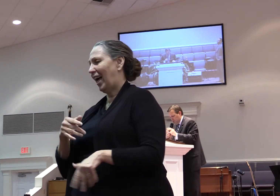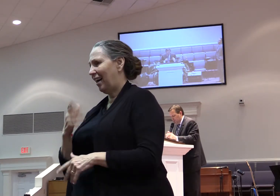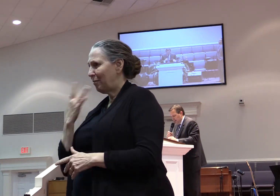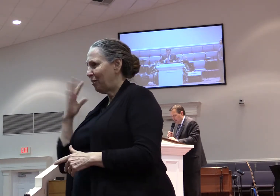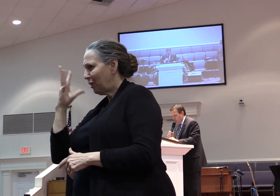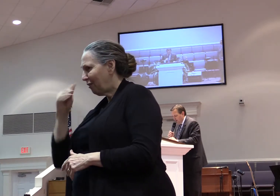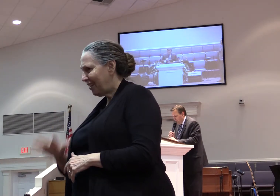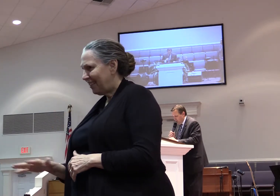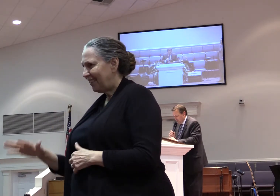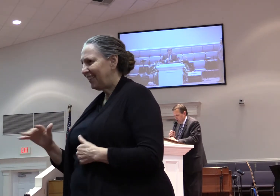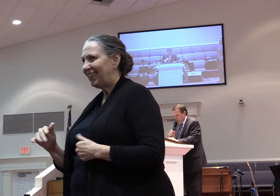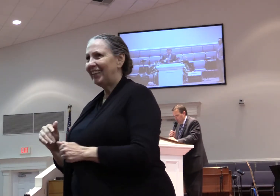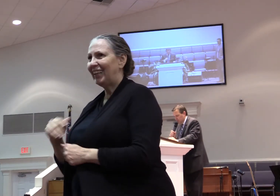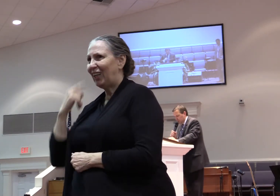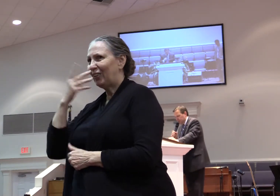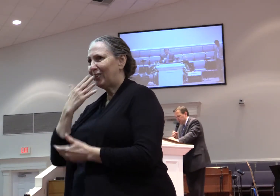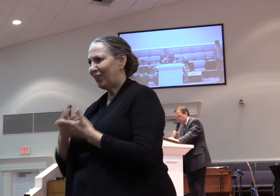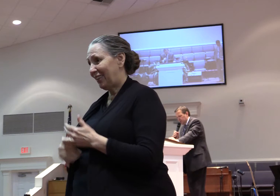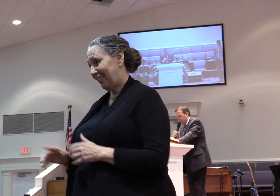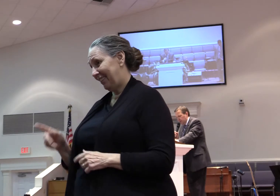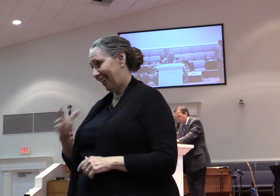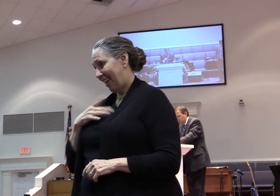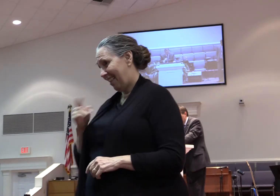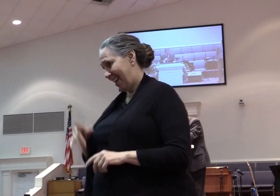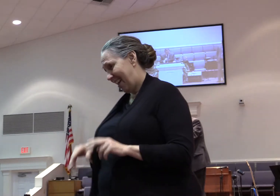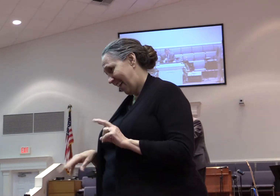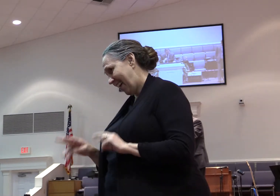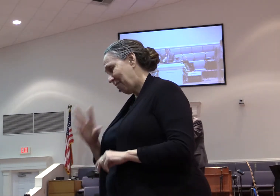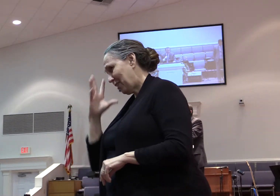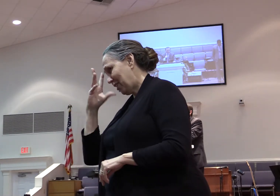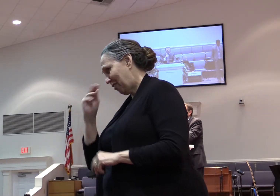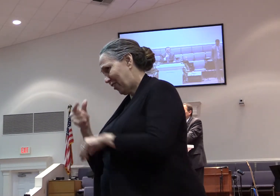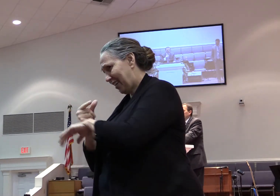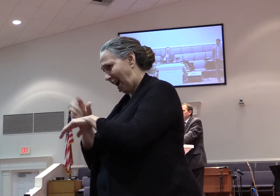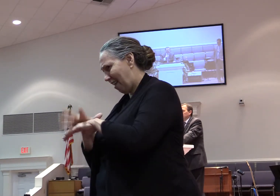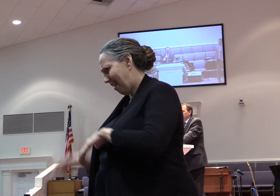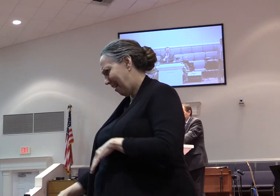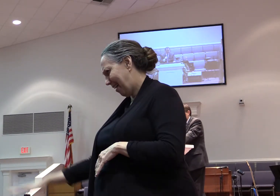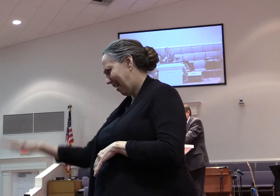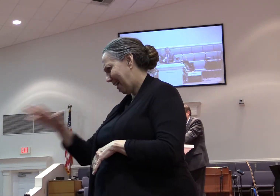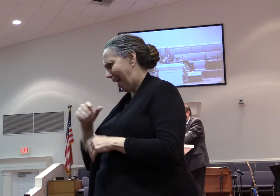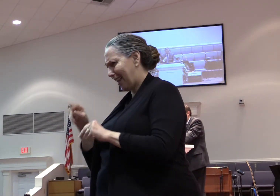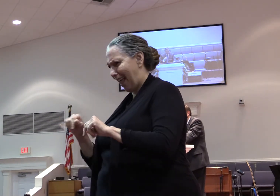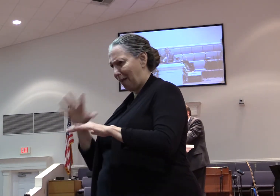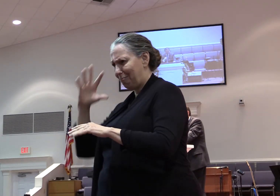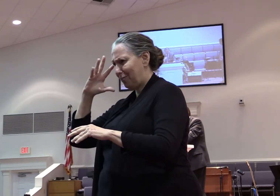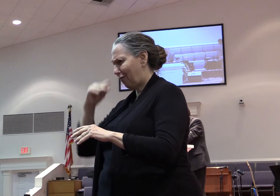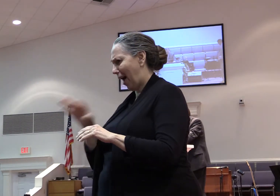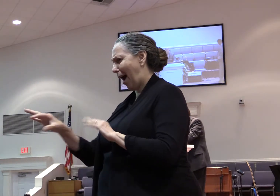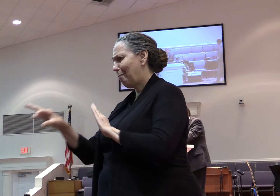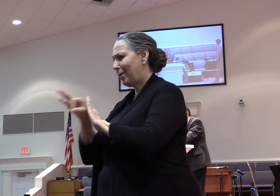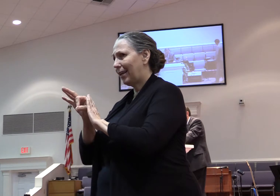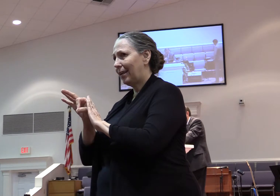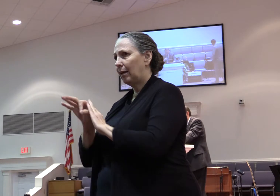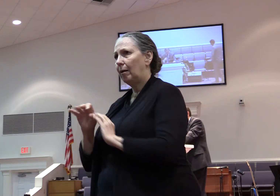Number two, you can't go by what looks good or what looks better than something else. God's ways are not man's ways. His thoughts are not